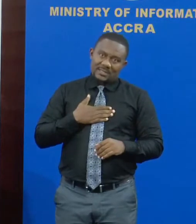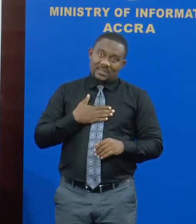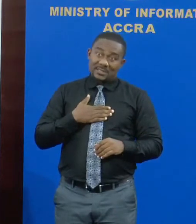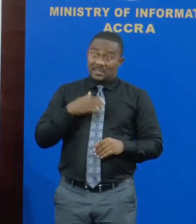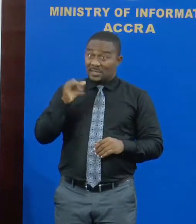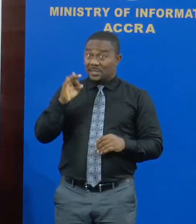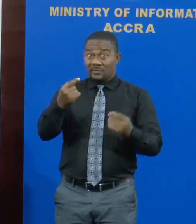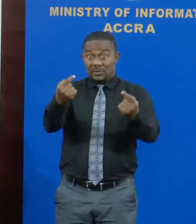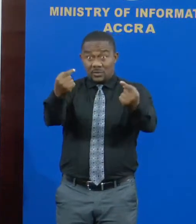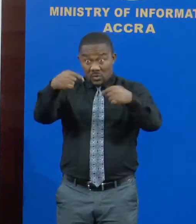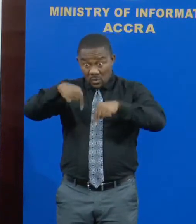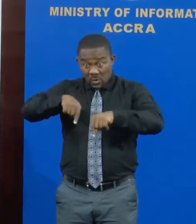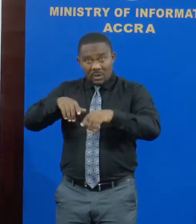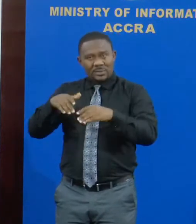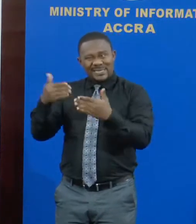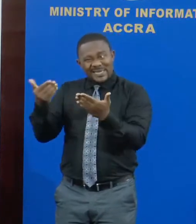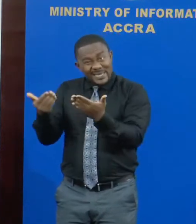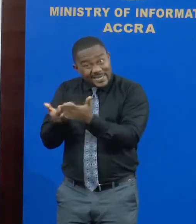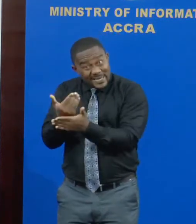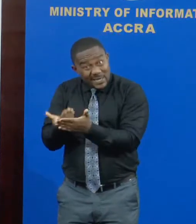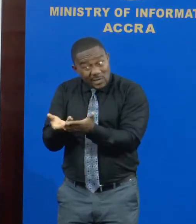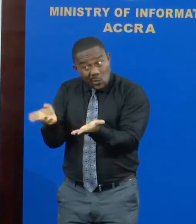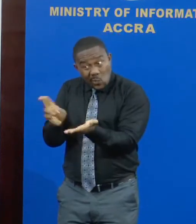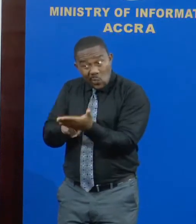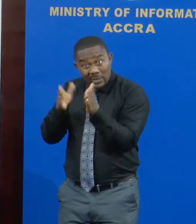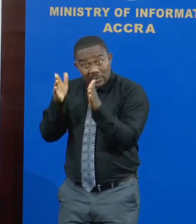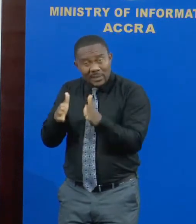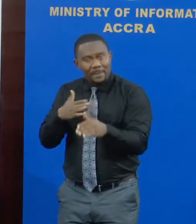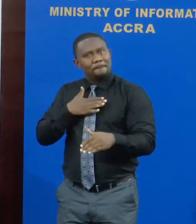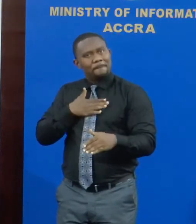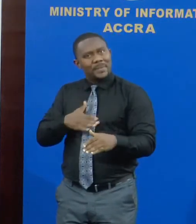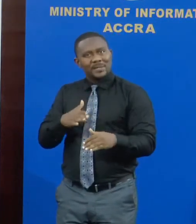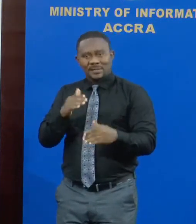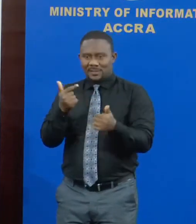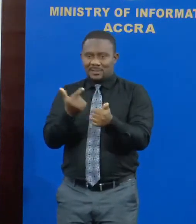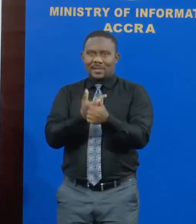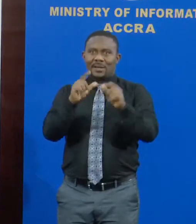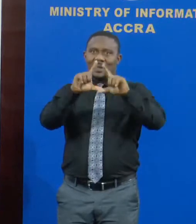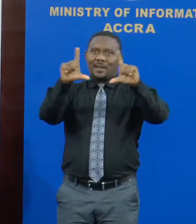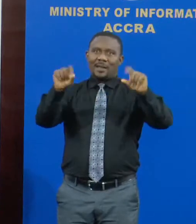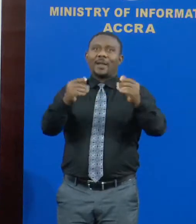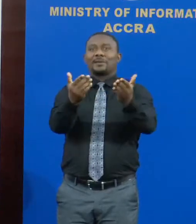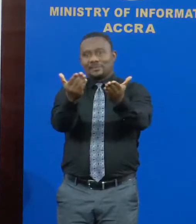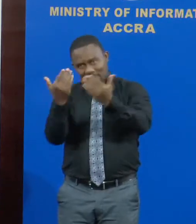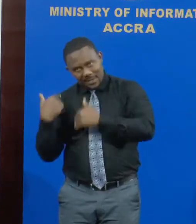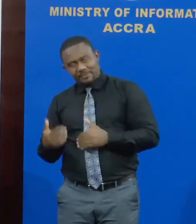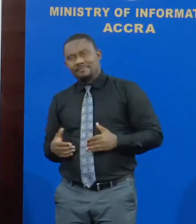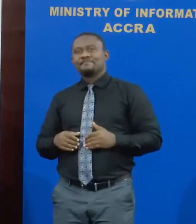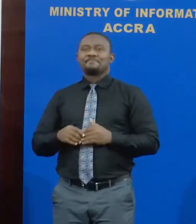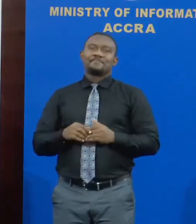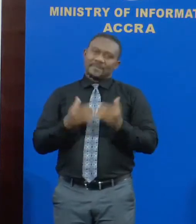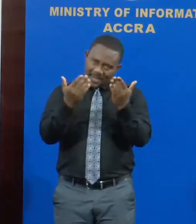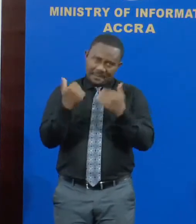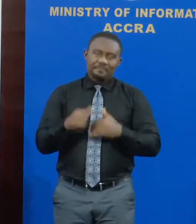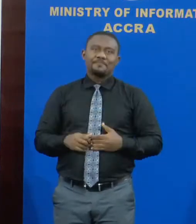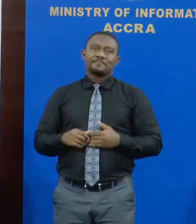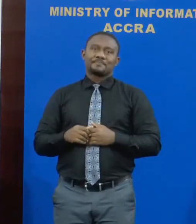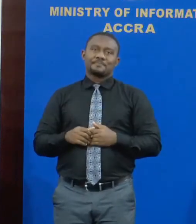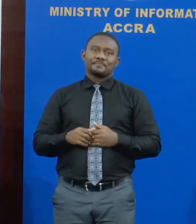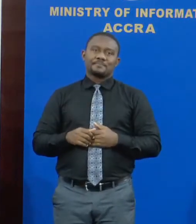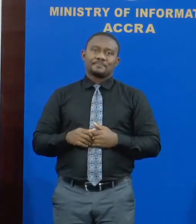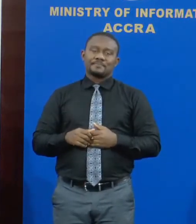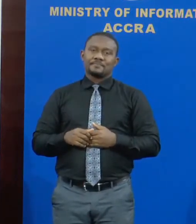into us as a new registrant, please come with your Ghana card. It'll make the whole onboarding process very